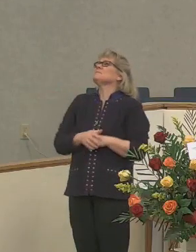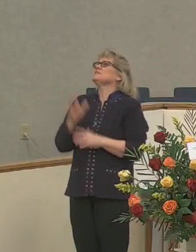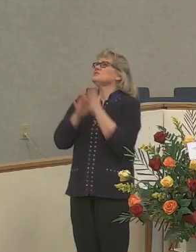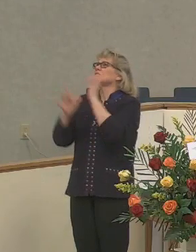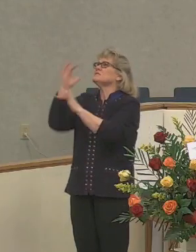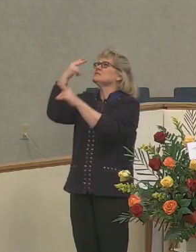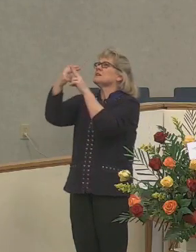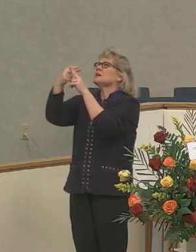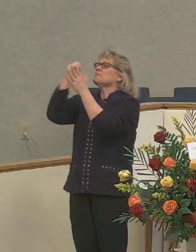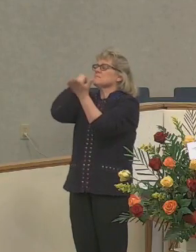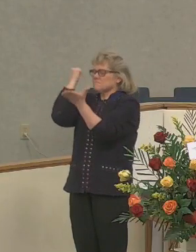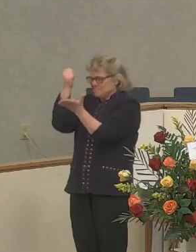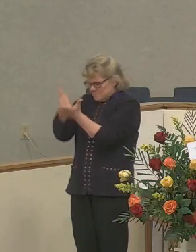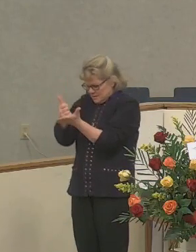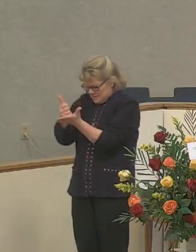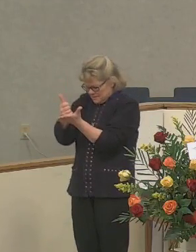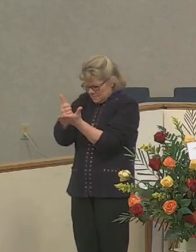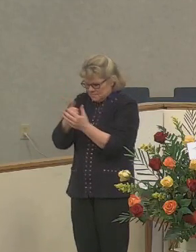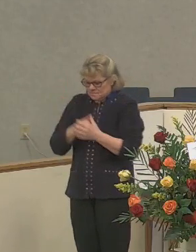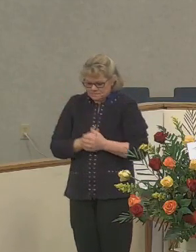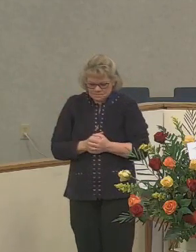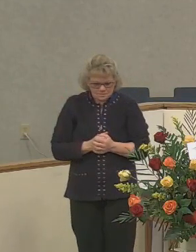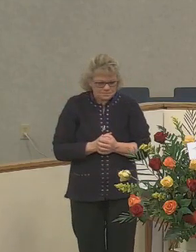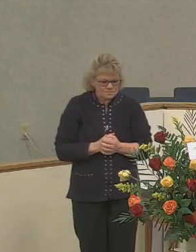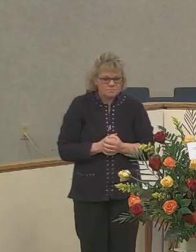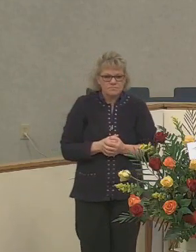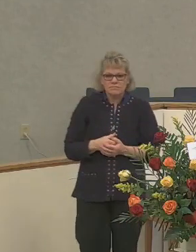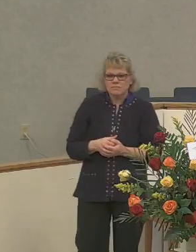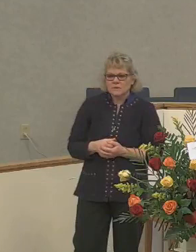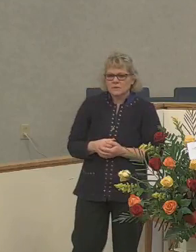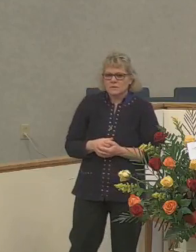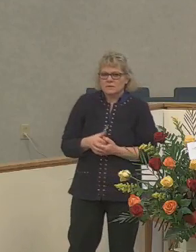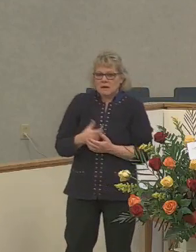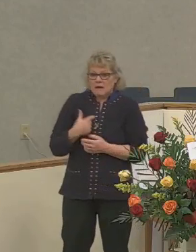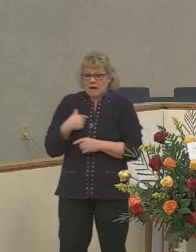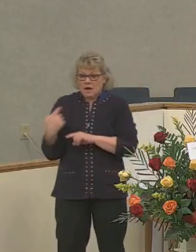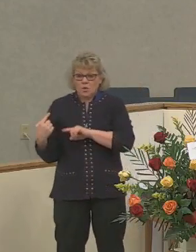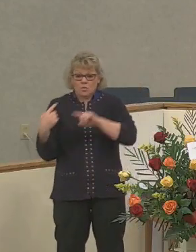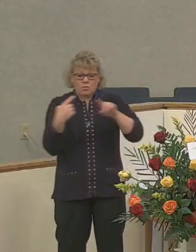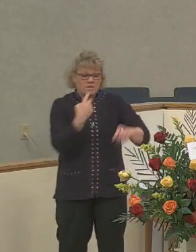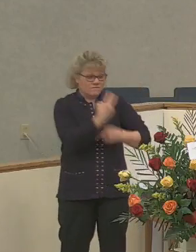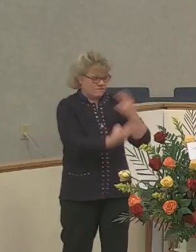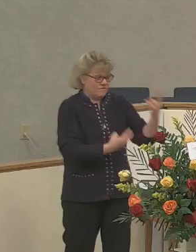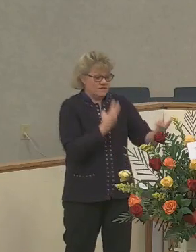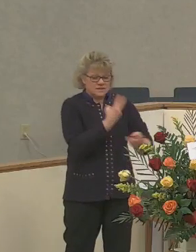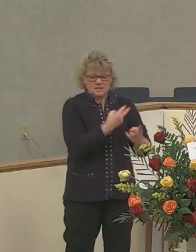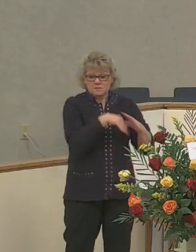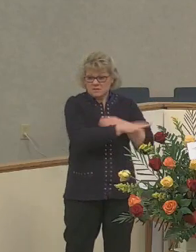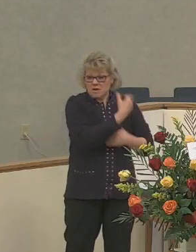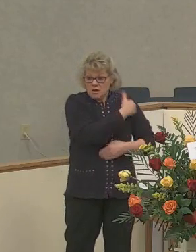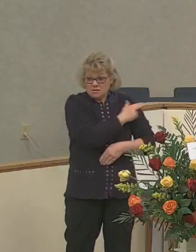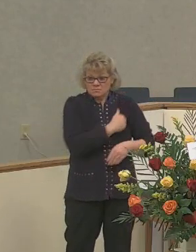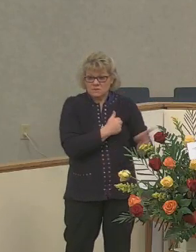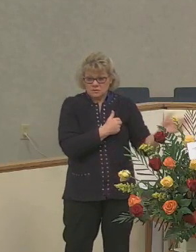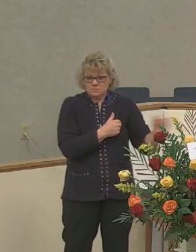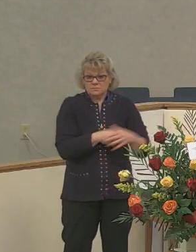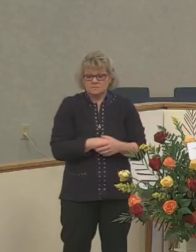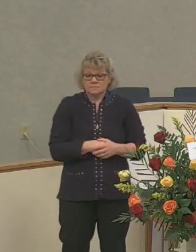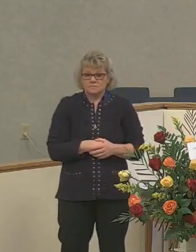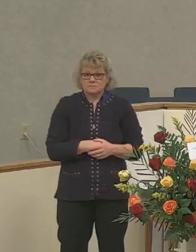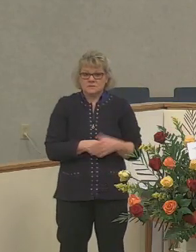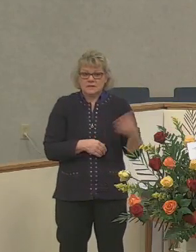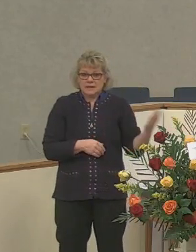name, amen. When I went to visit Brother Marion in the hospital, he